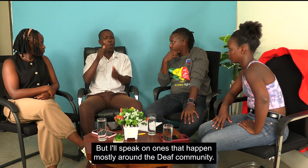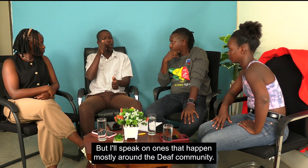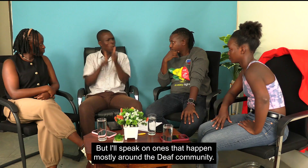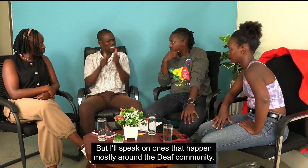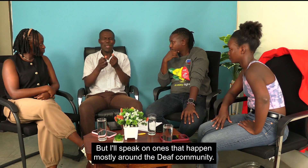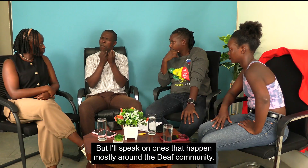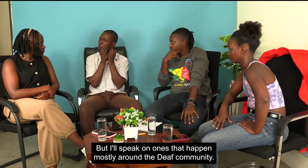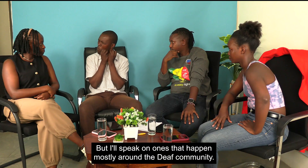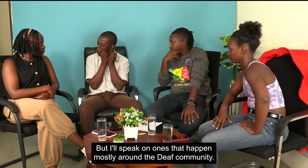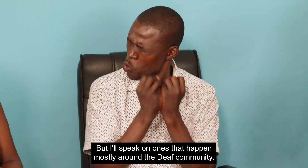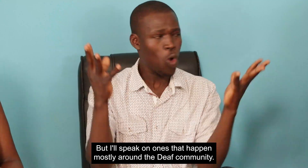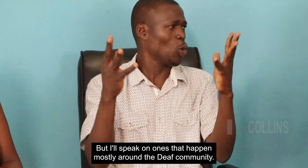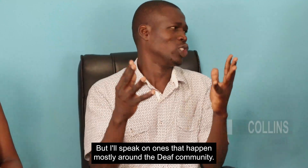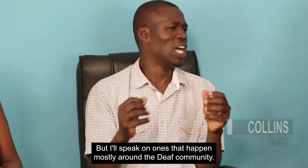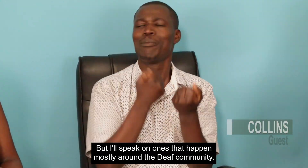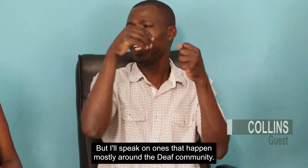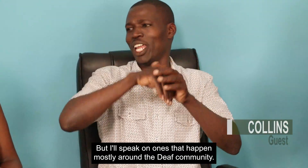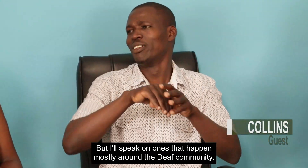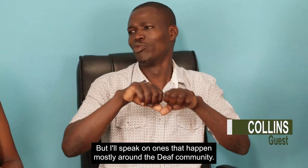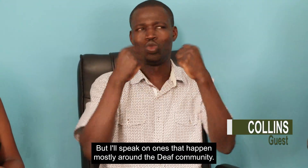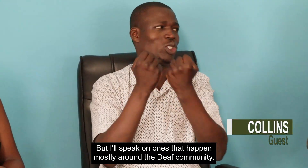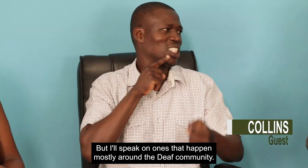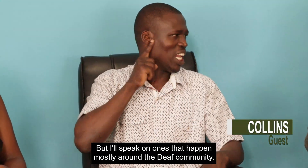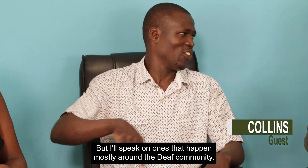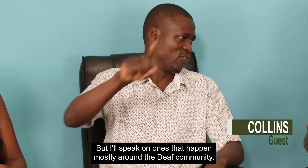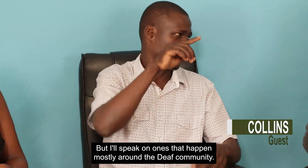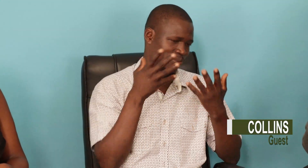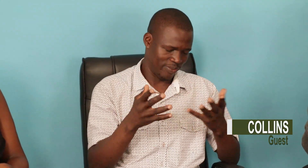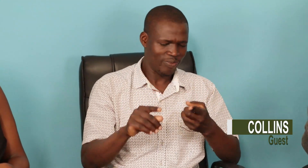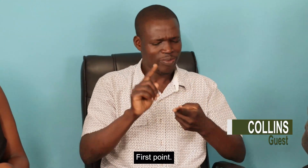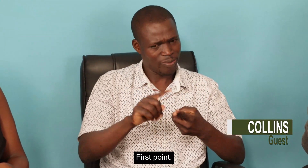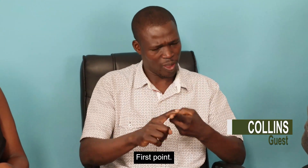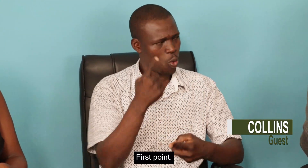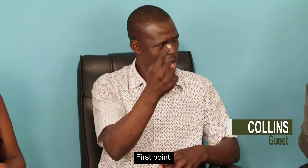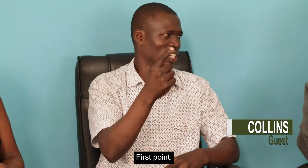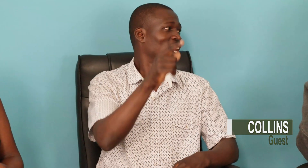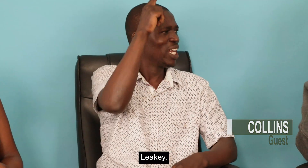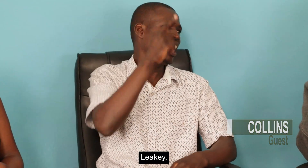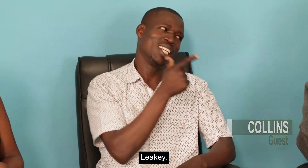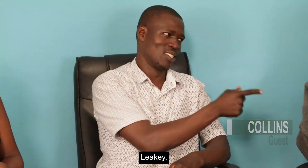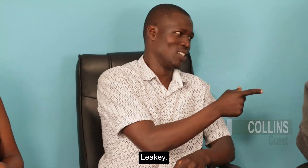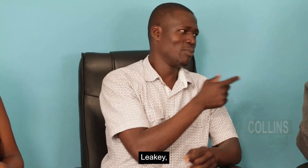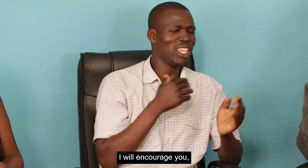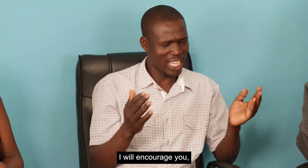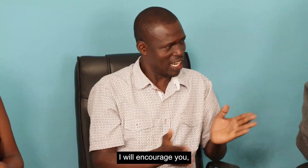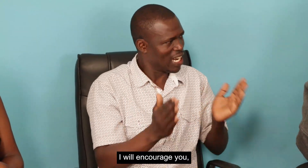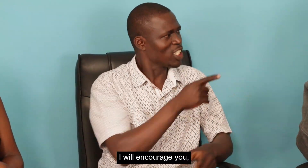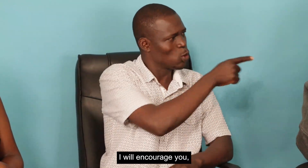But I want to select from the many causes on social with deaf